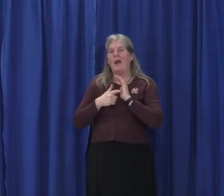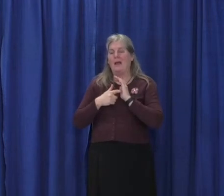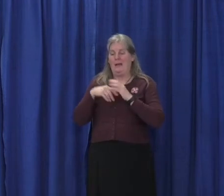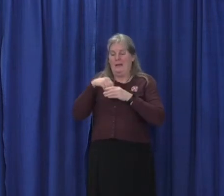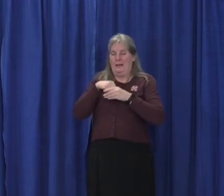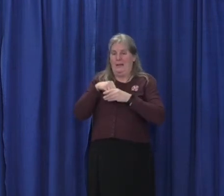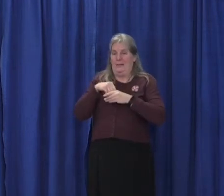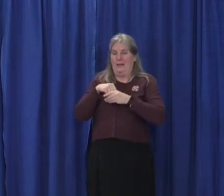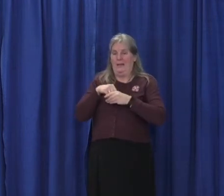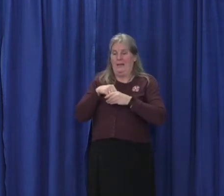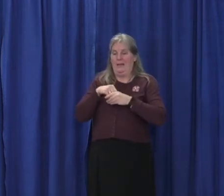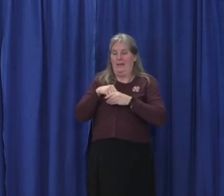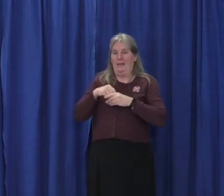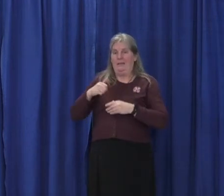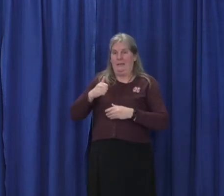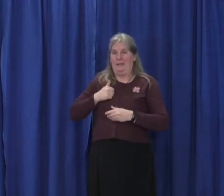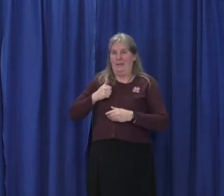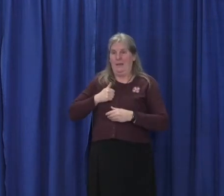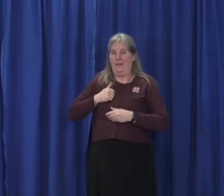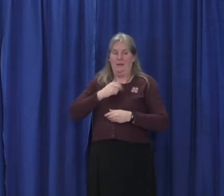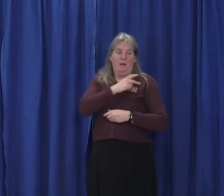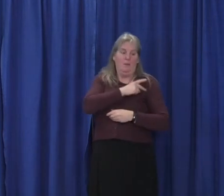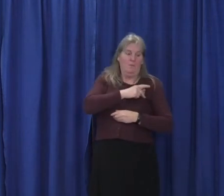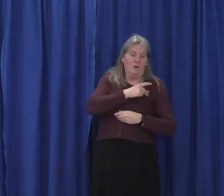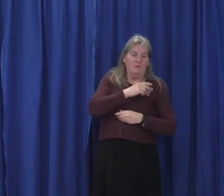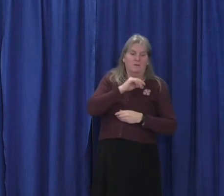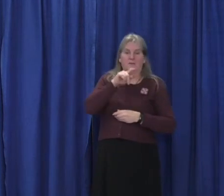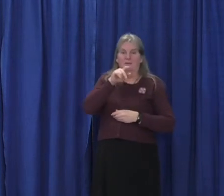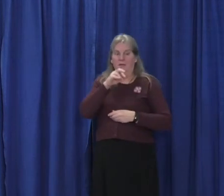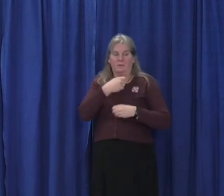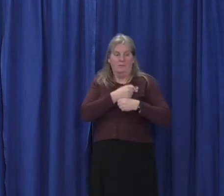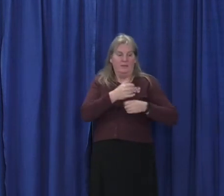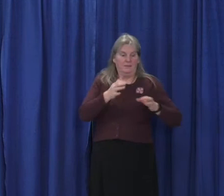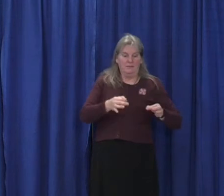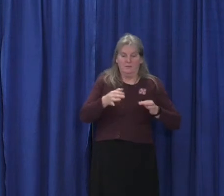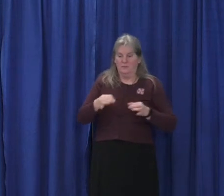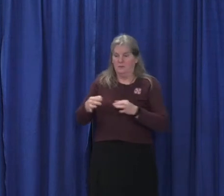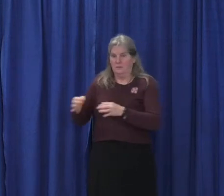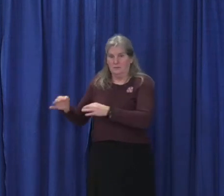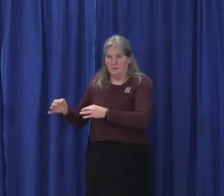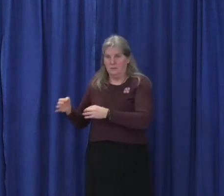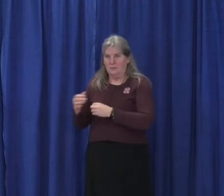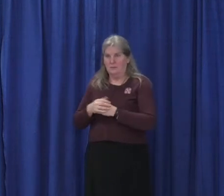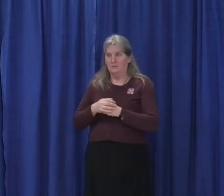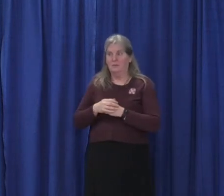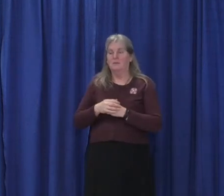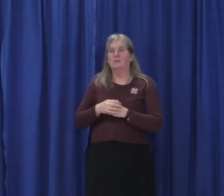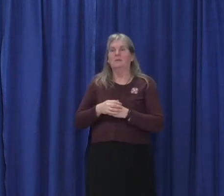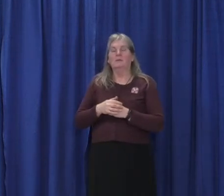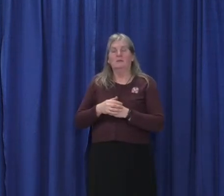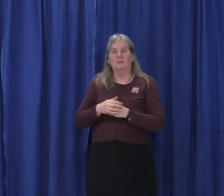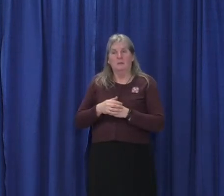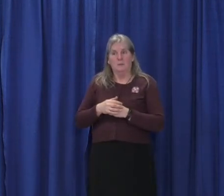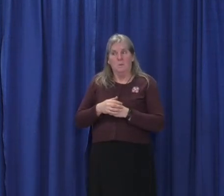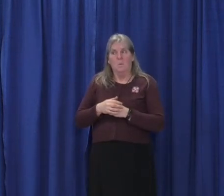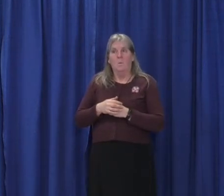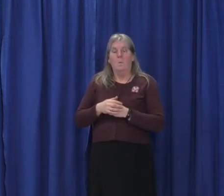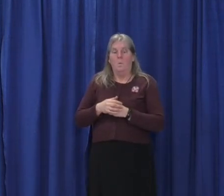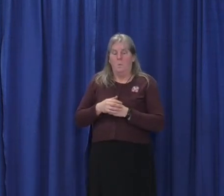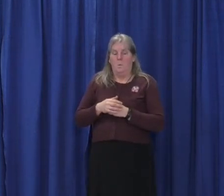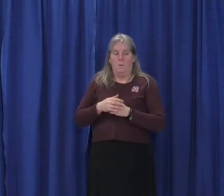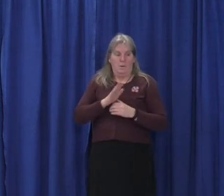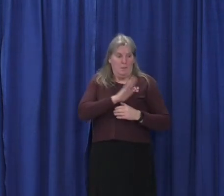internally and domestically is within the provinces and territories. And then to get a quick update as we went coast to coast to coast was very telling as